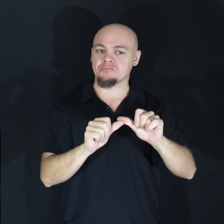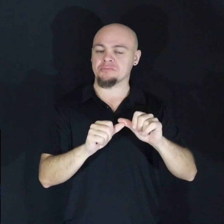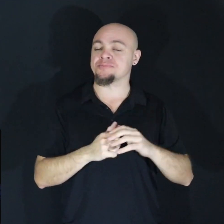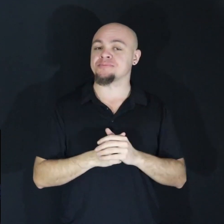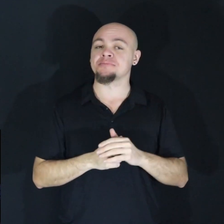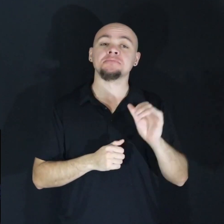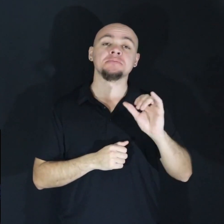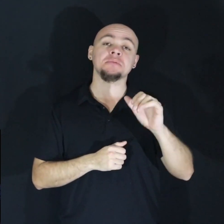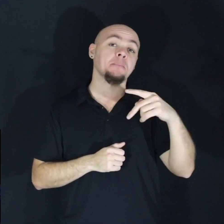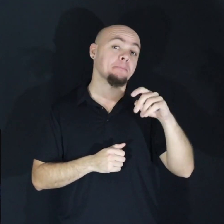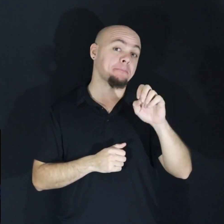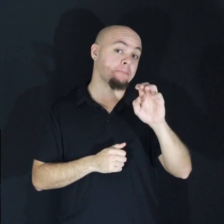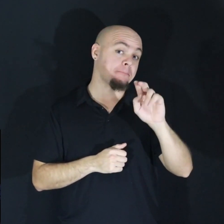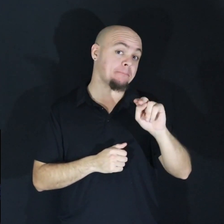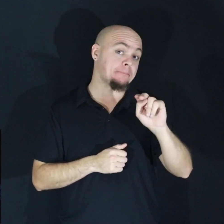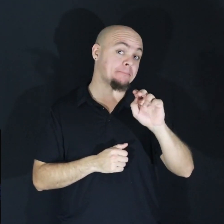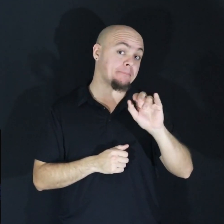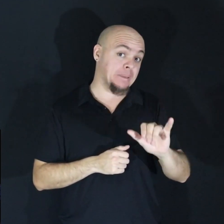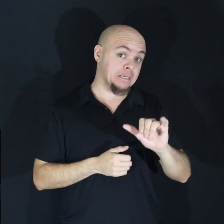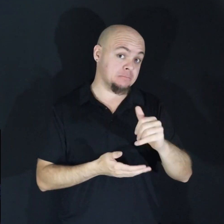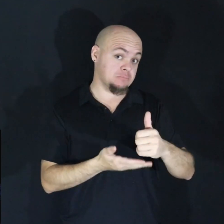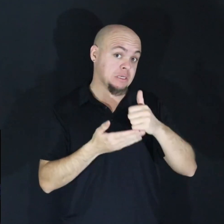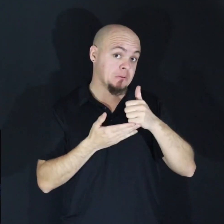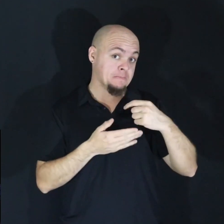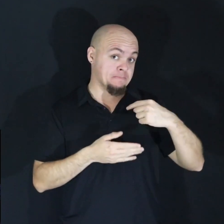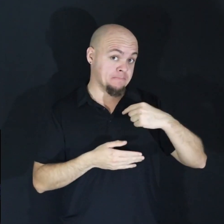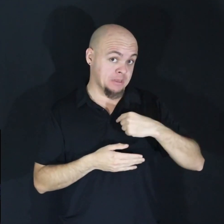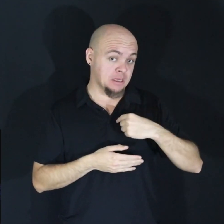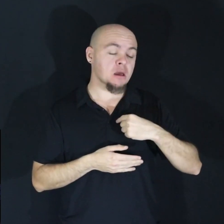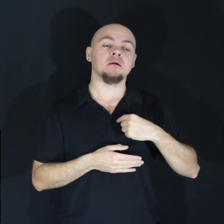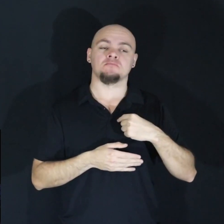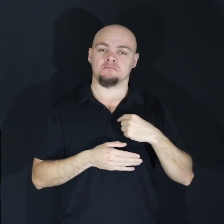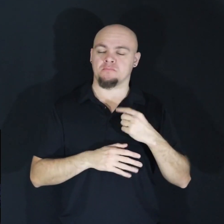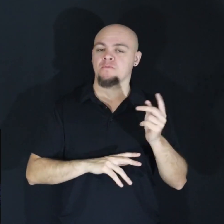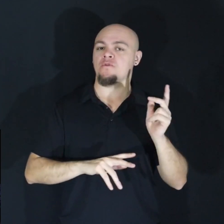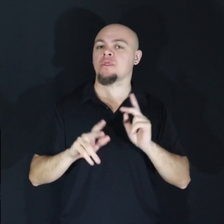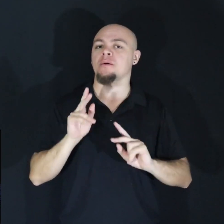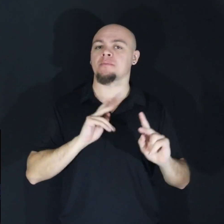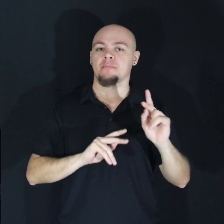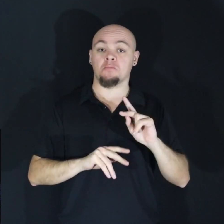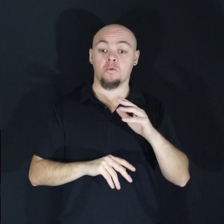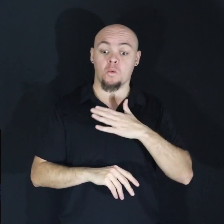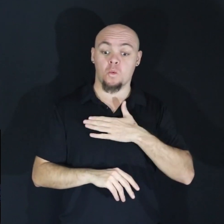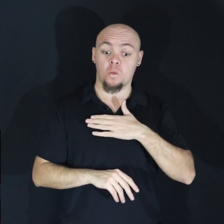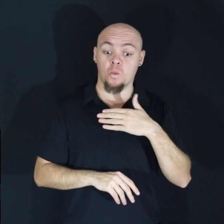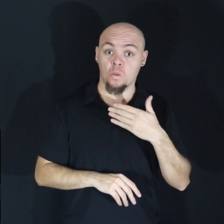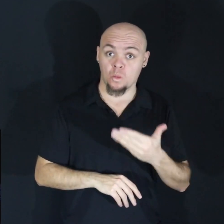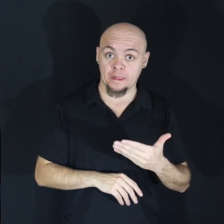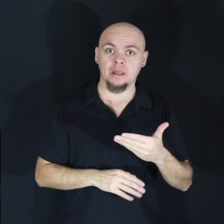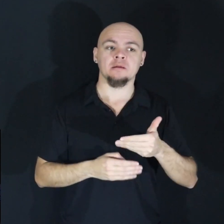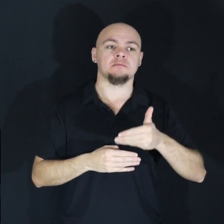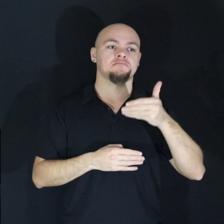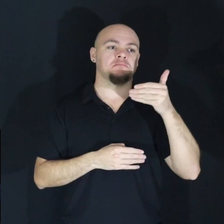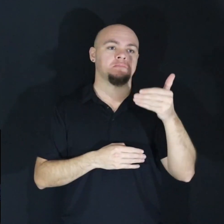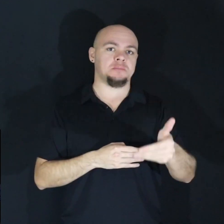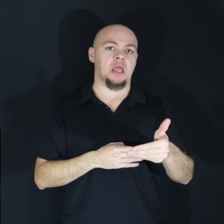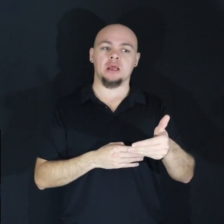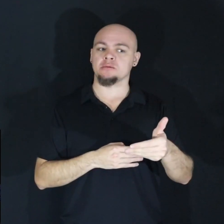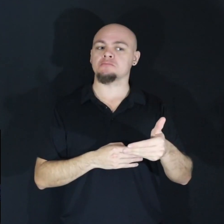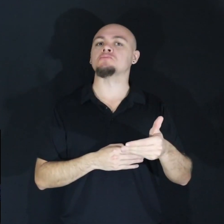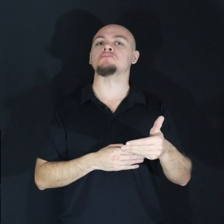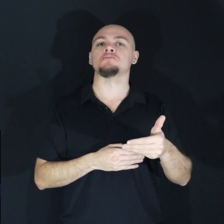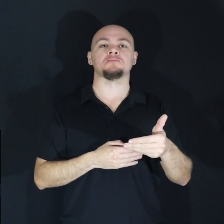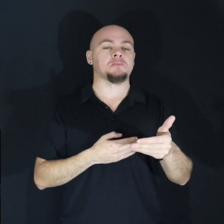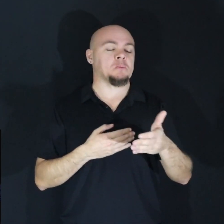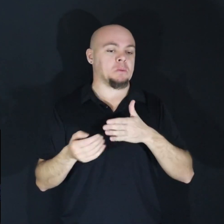Just like Penny did for me, I wanted to show up for those who were willing to take their next step, whatever that looked